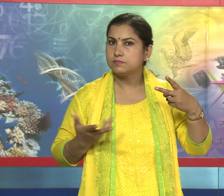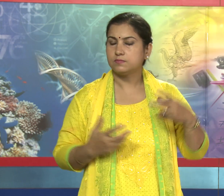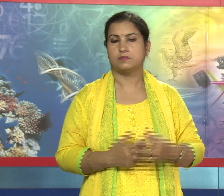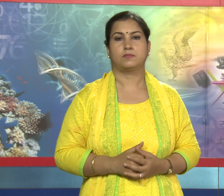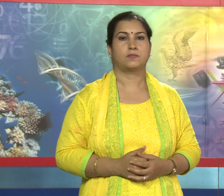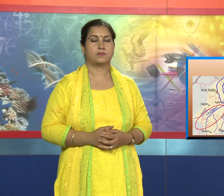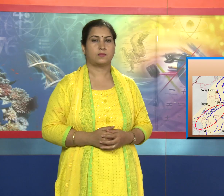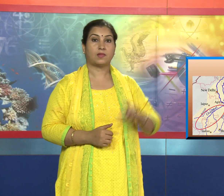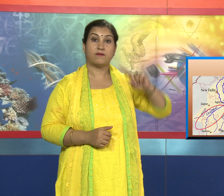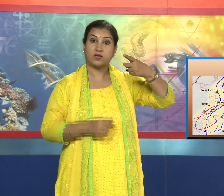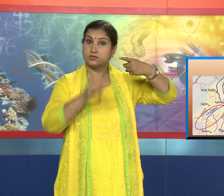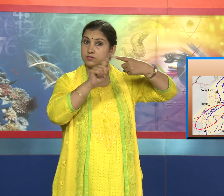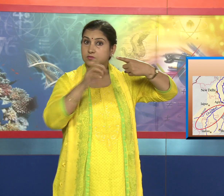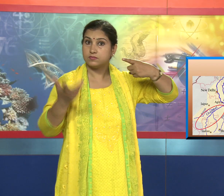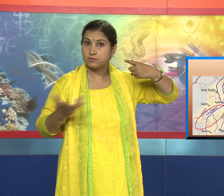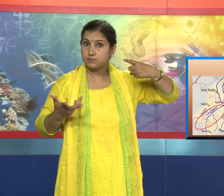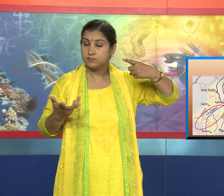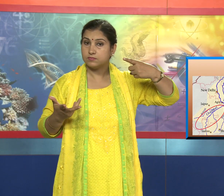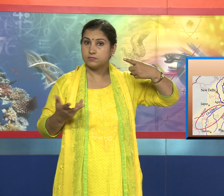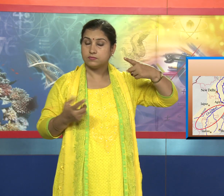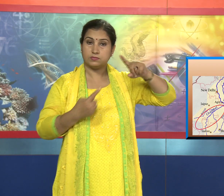The first word is tributary.